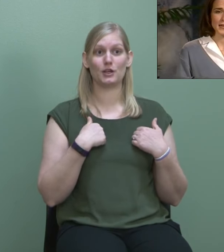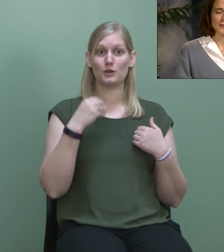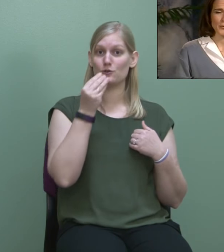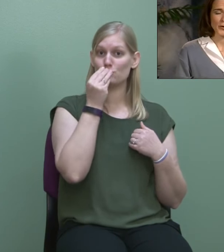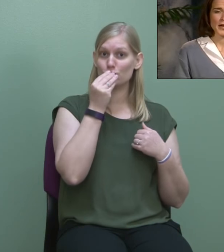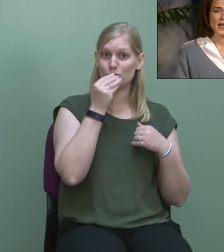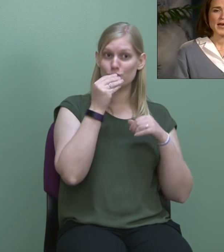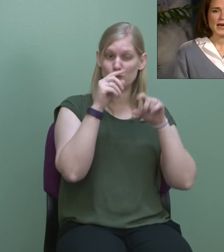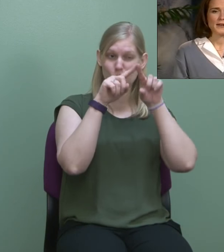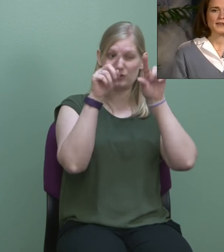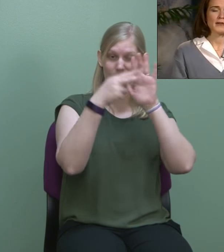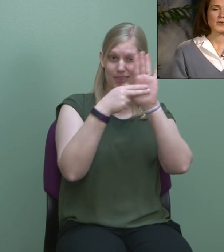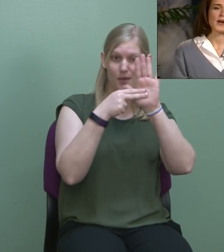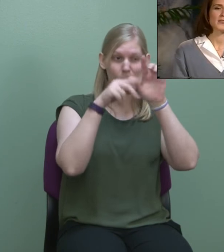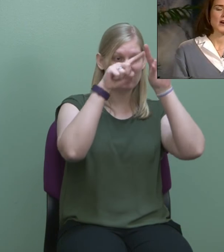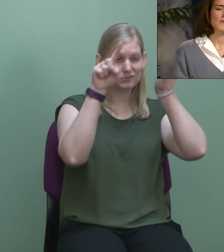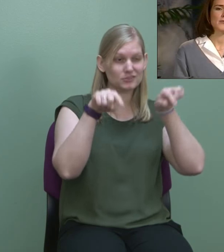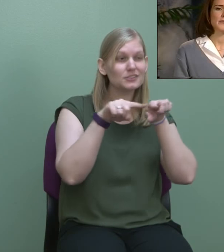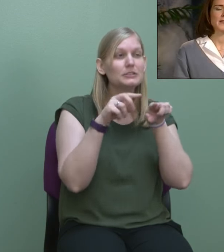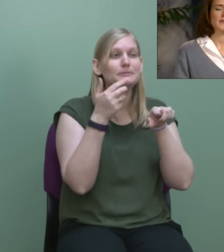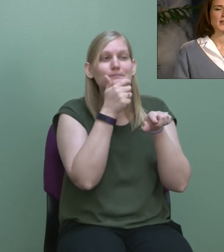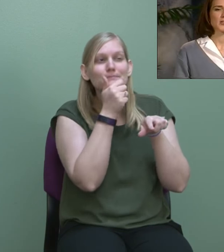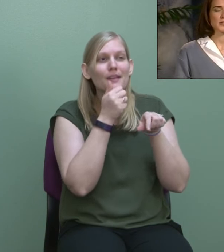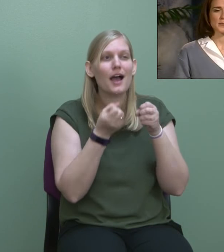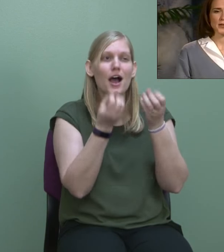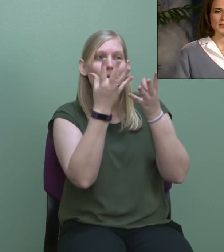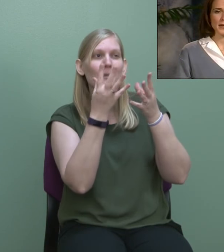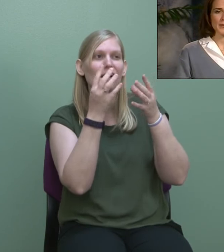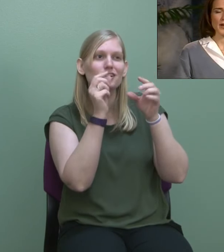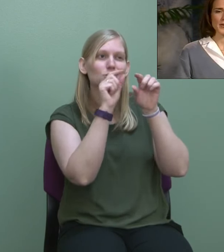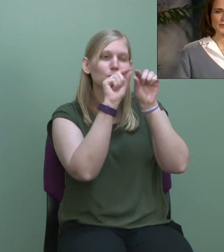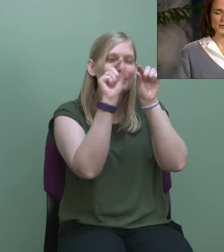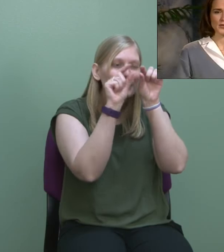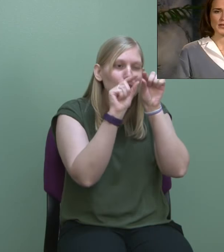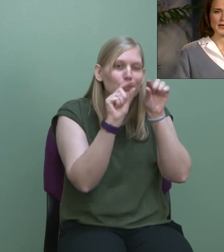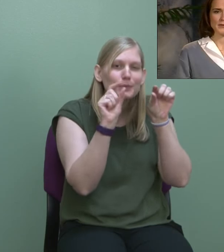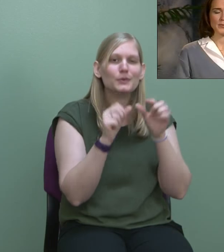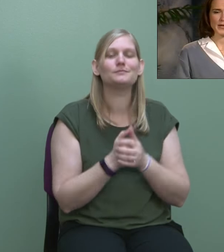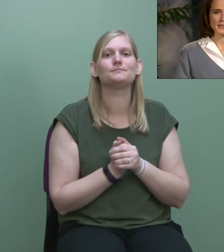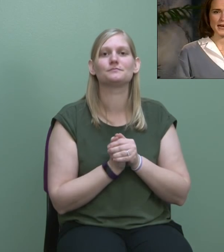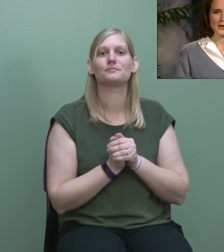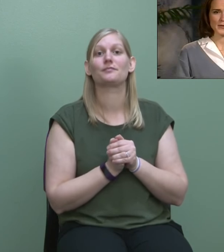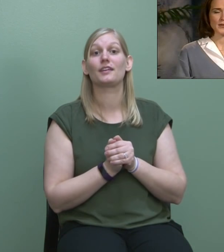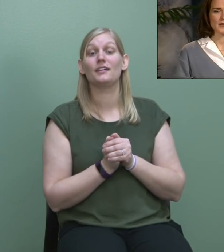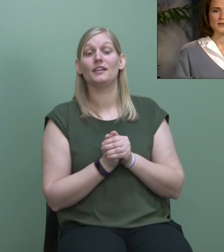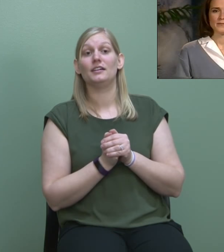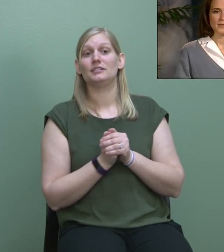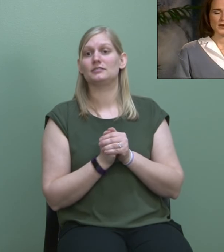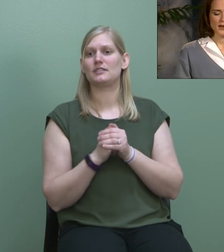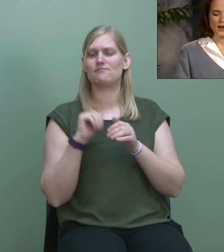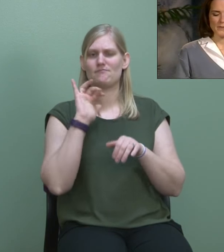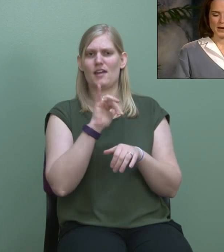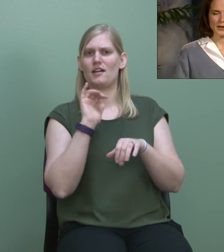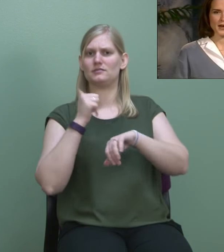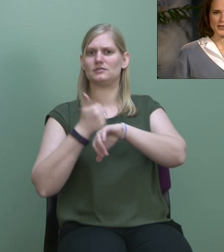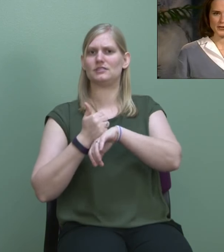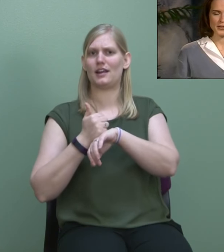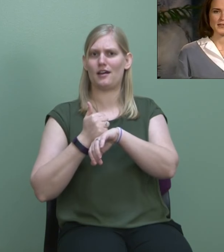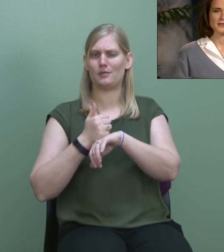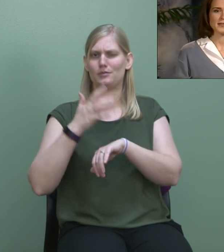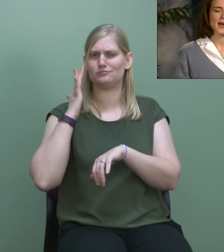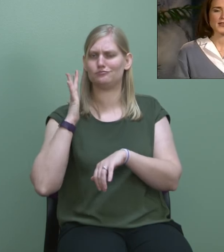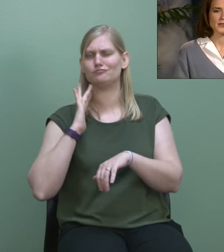in 1994, and that requires all food manufacturers to put a label on their food that breaks down,